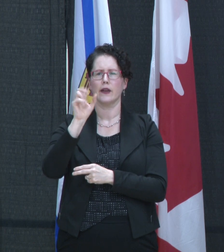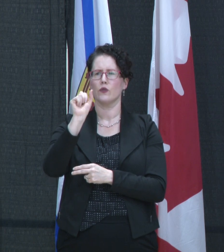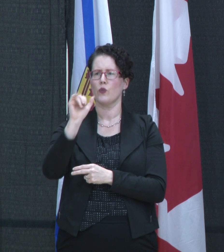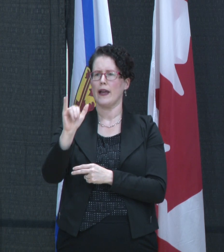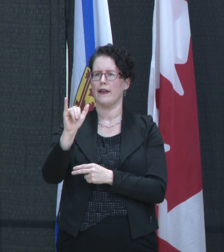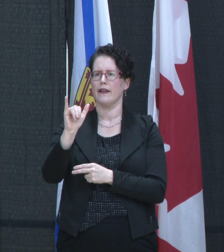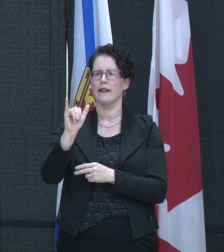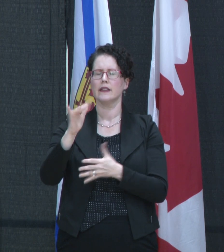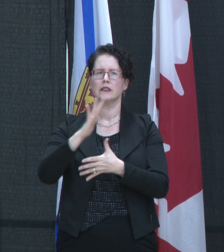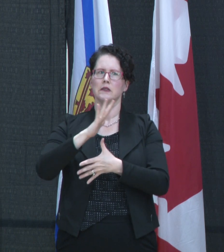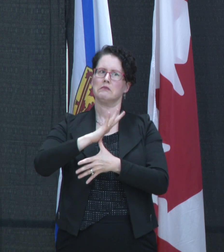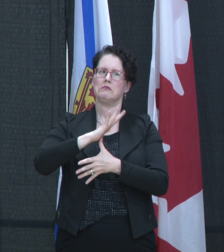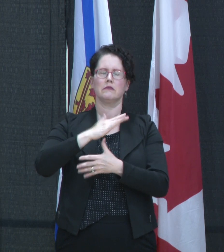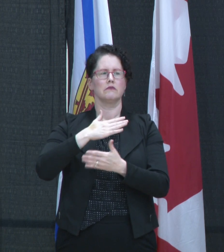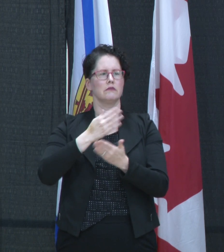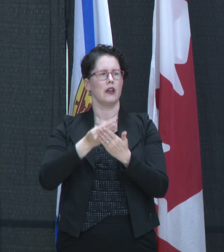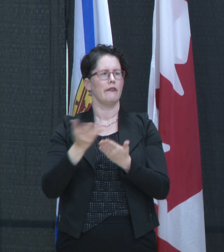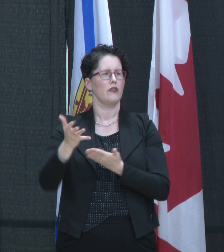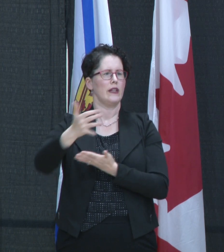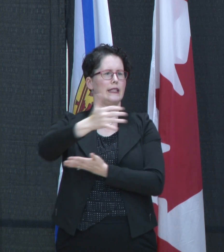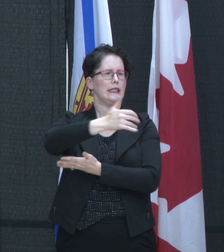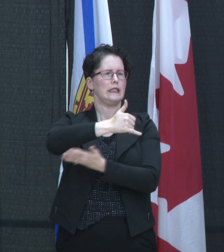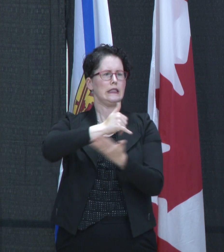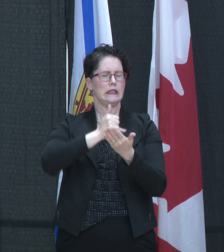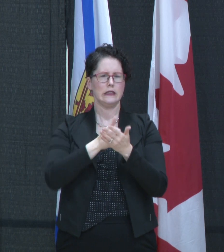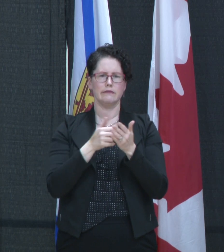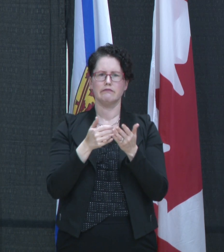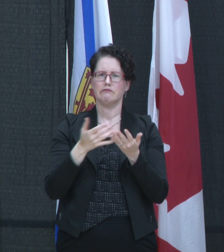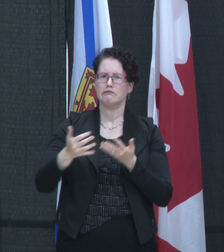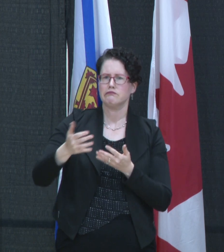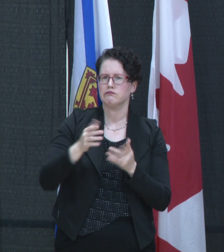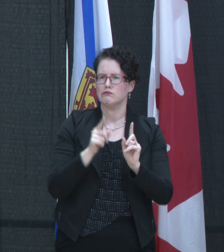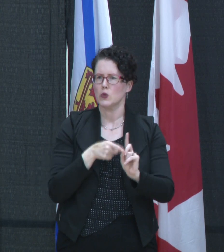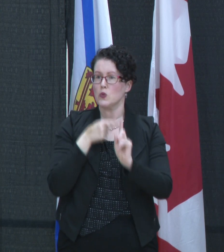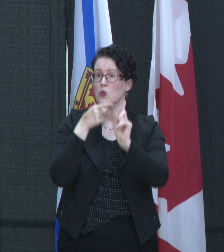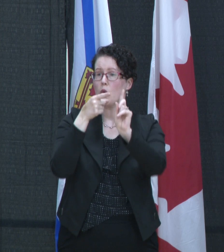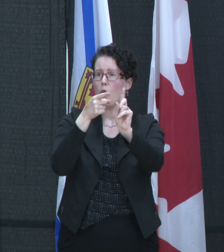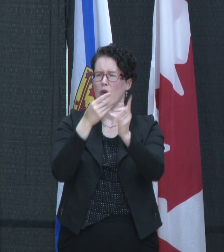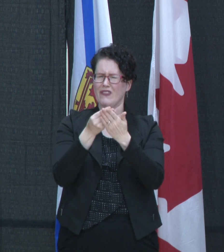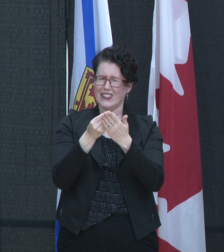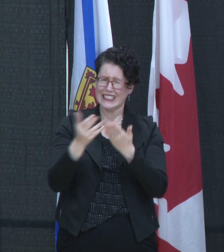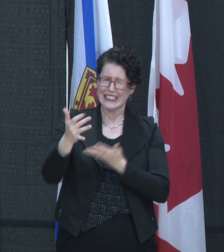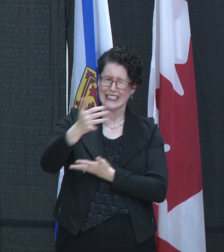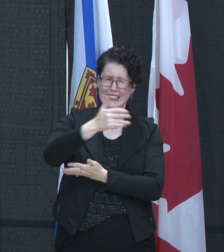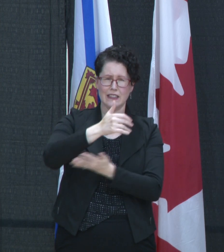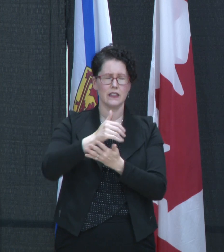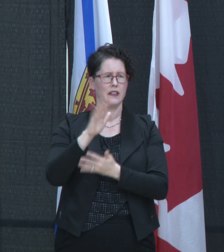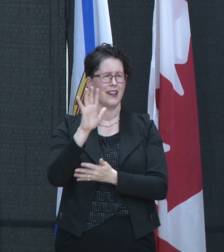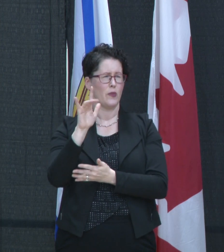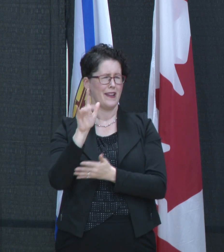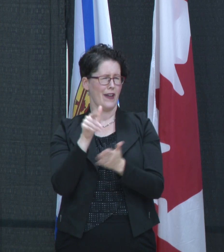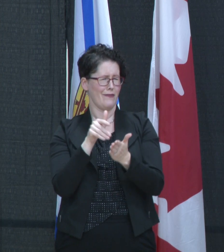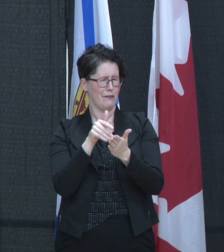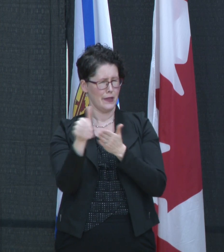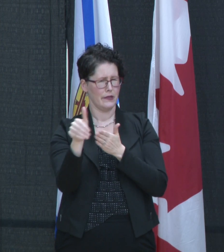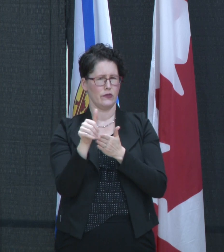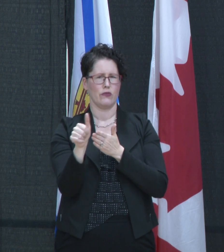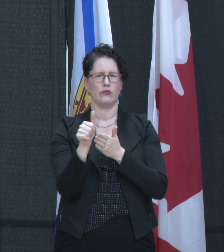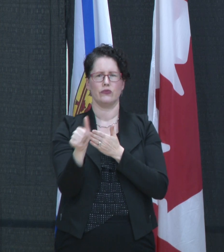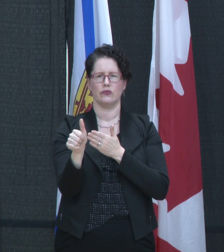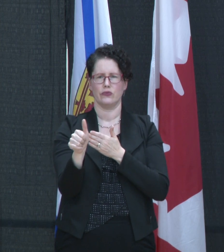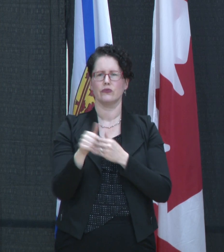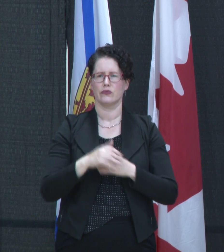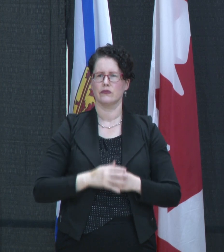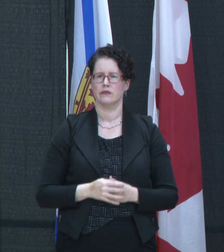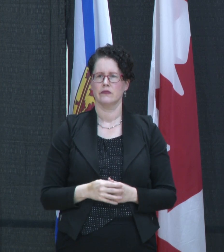major fundraising campaign where we set a very ambitious goal, a goal to raise $25 million